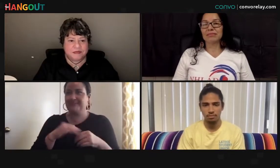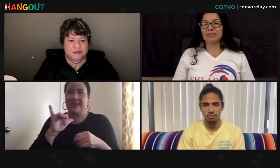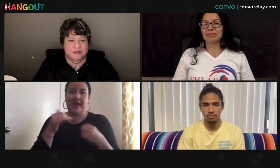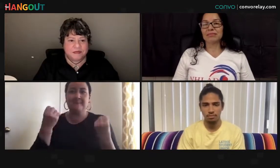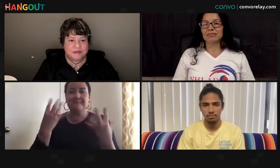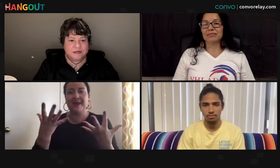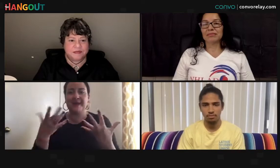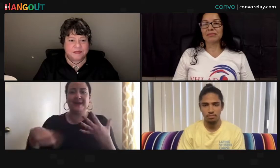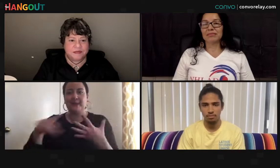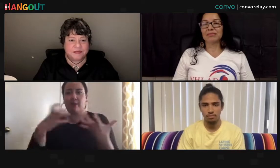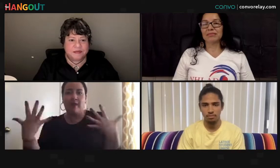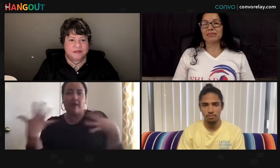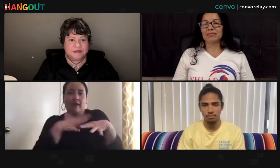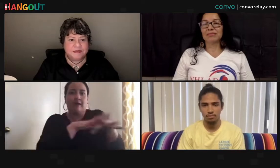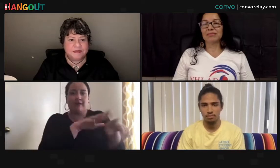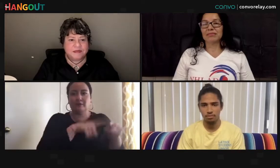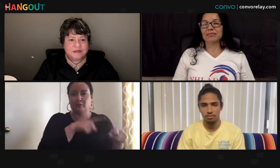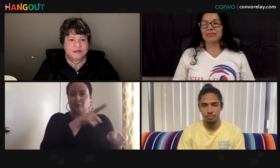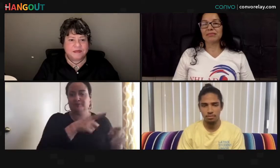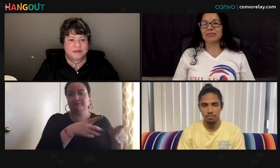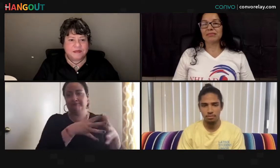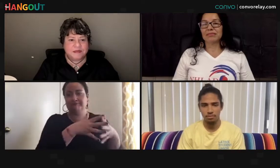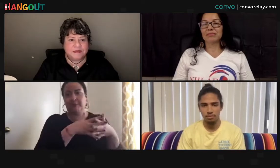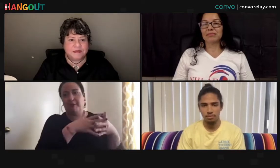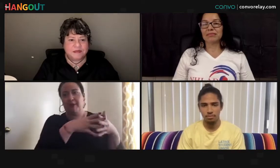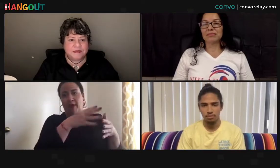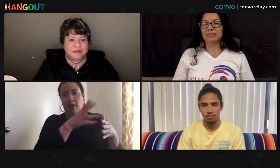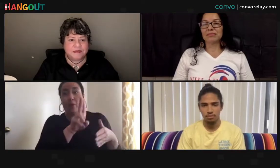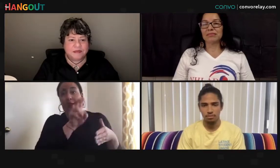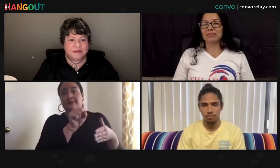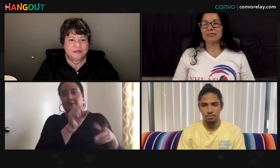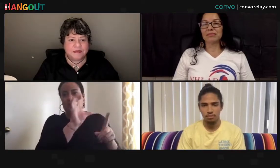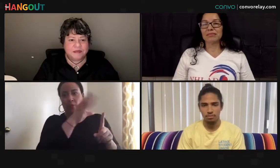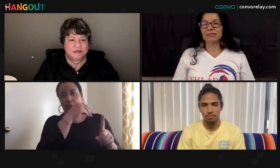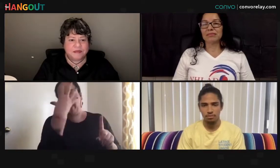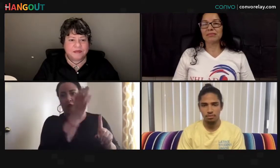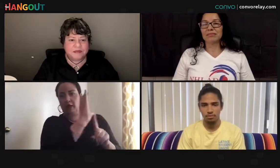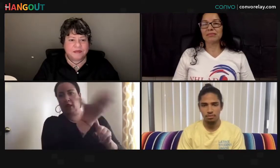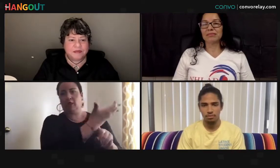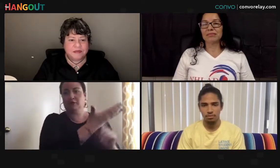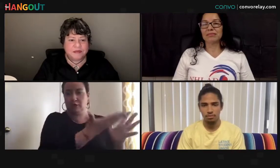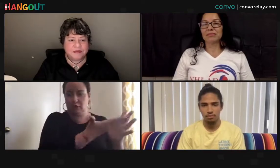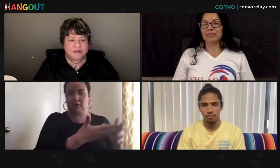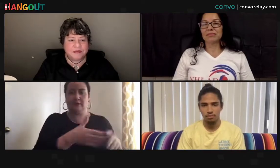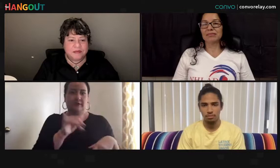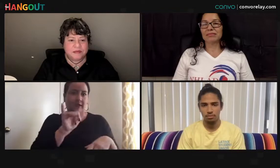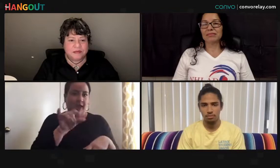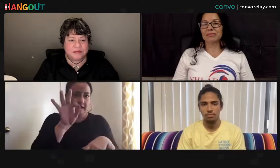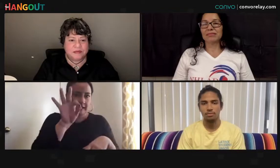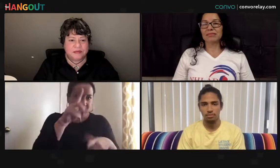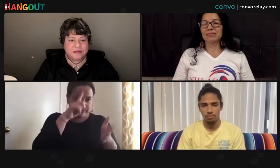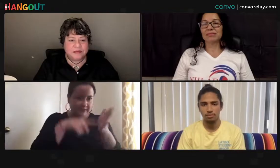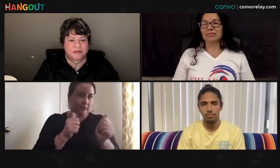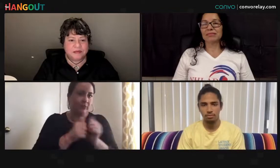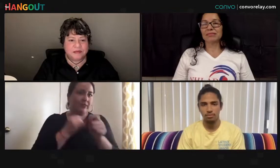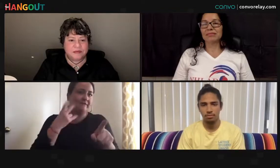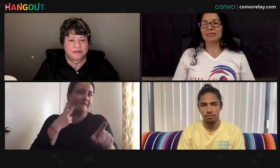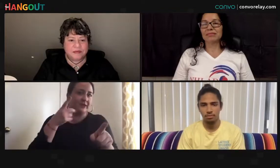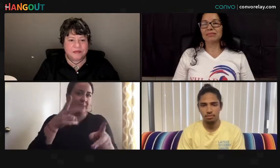want to keep it unique. I know there's a lot of people that want to mainstream it to the US white culture. Like, for